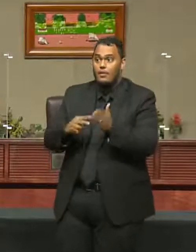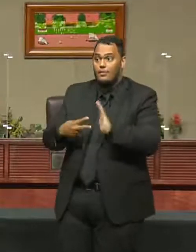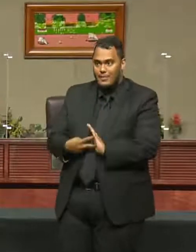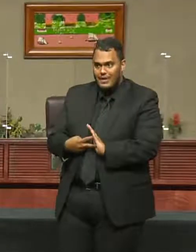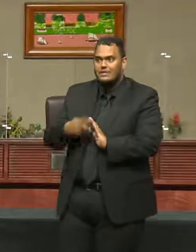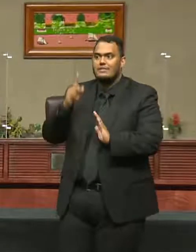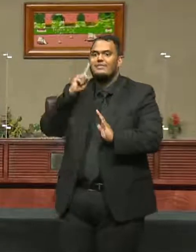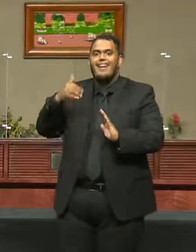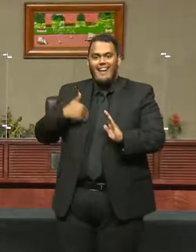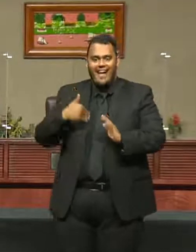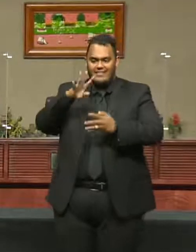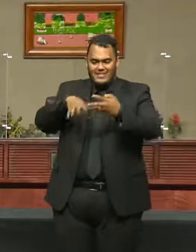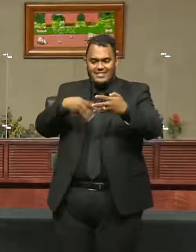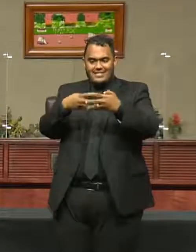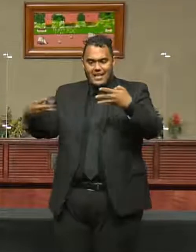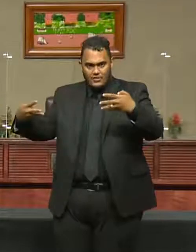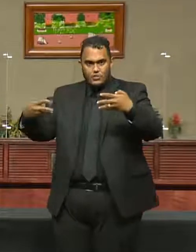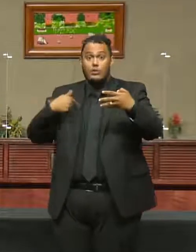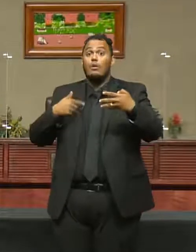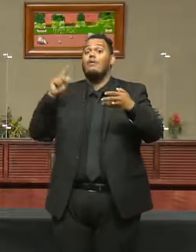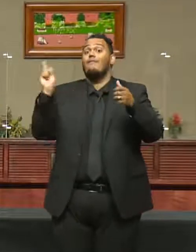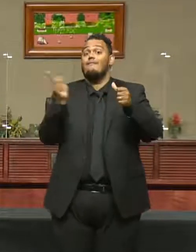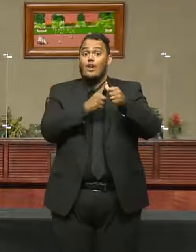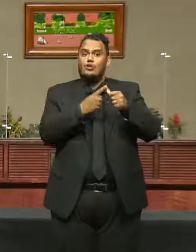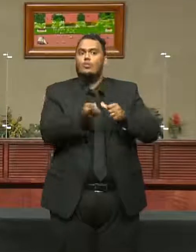to be an increase in travel.